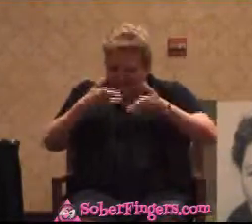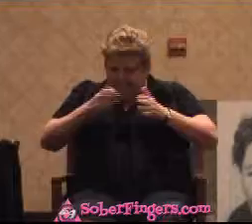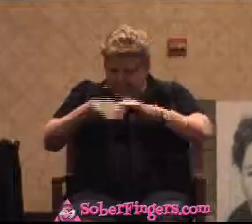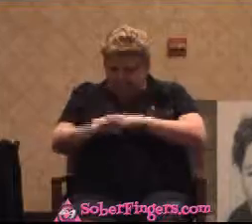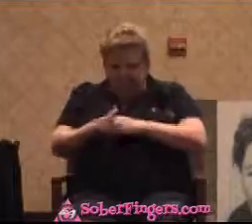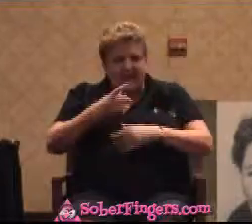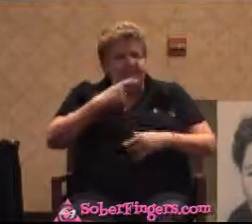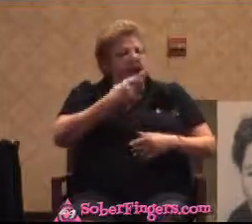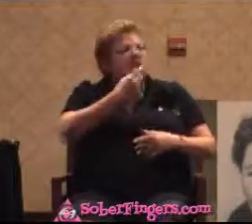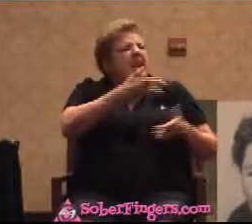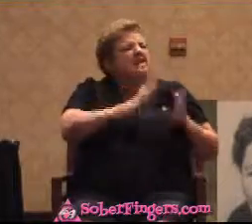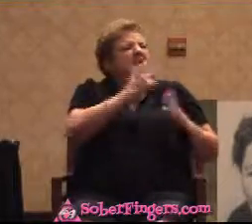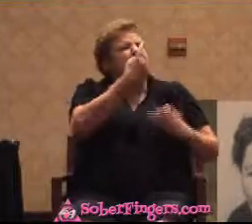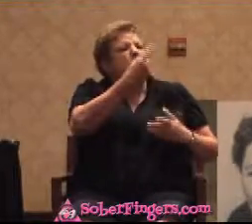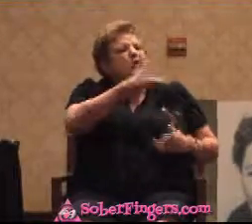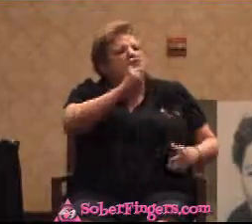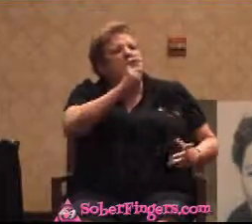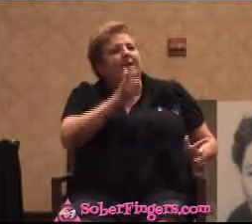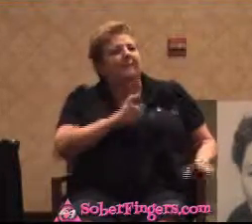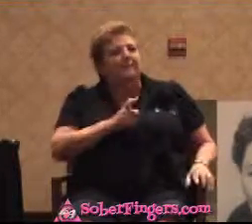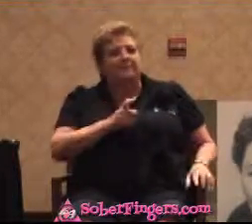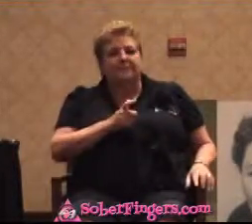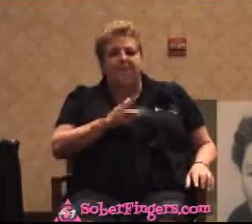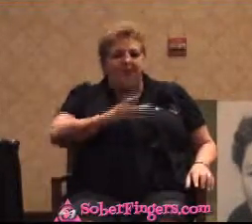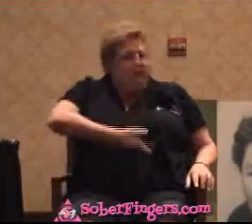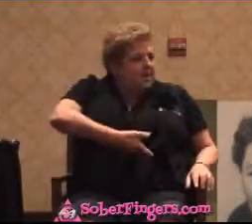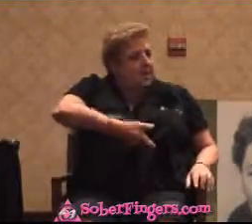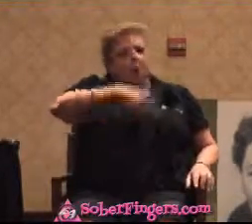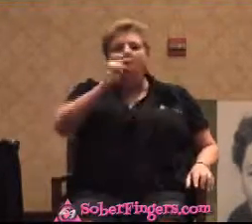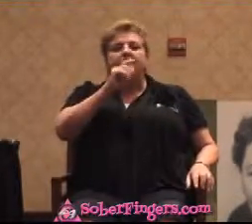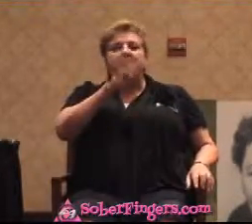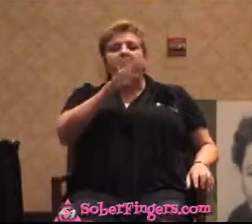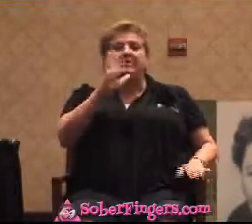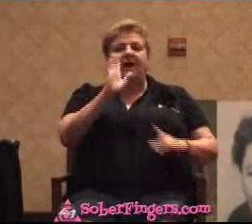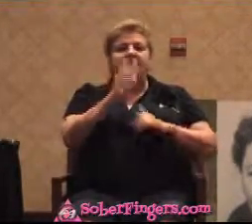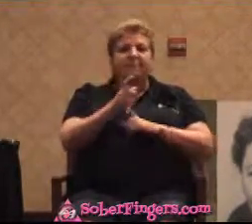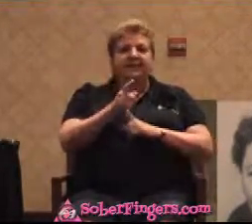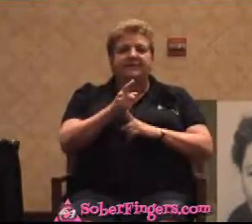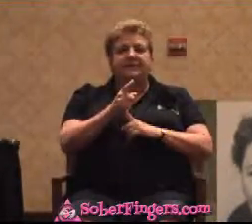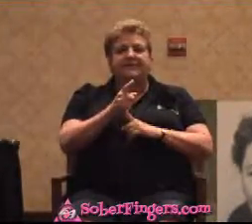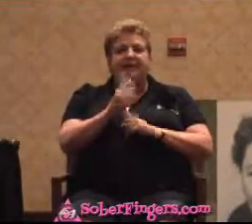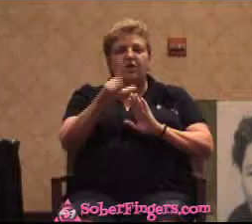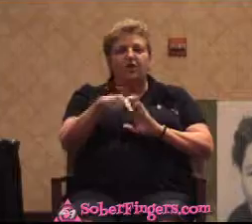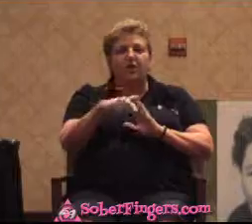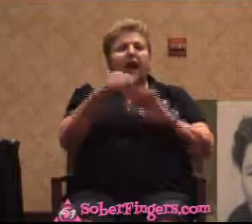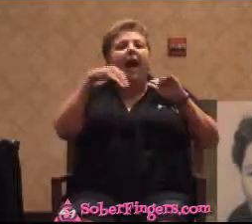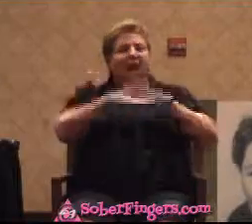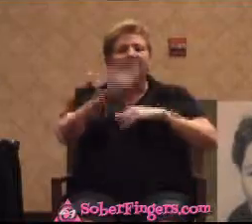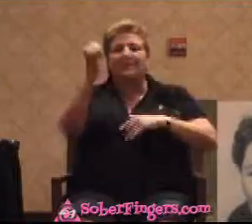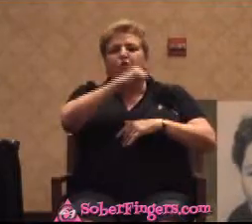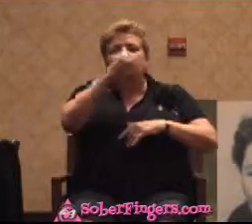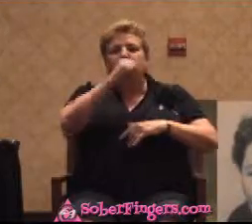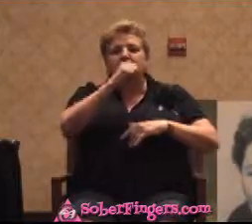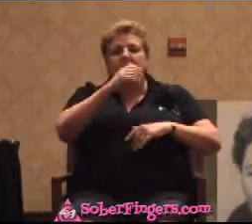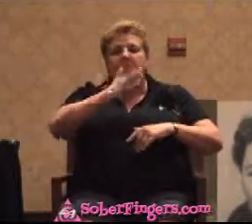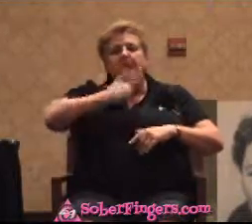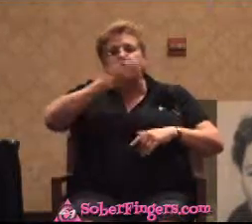have one shot. Threw that shot back. 45 minutes later, I'm in the crack house. Well, that wasn't what I did.